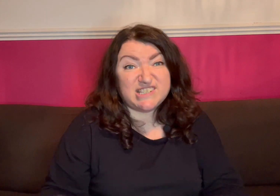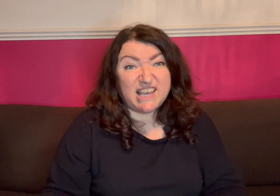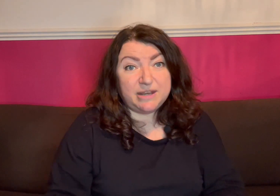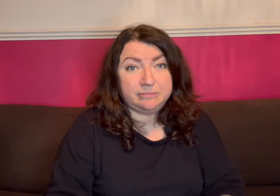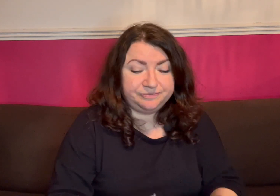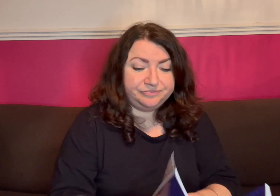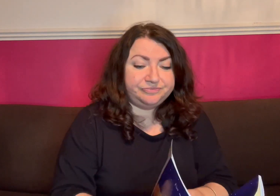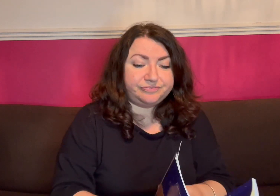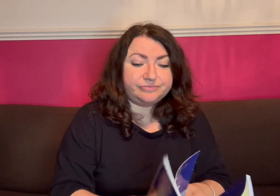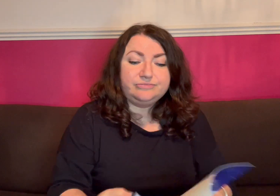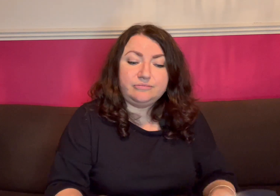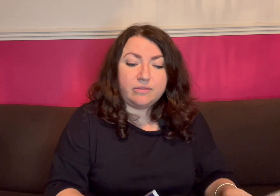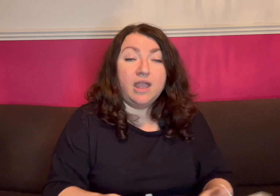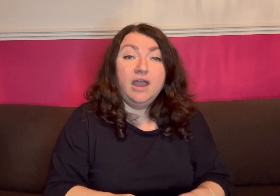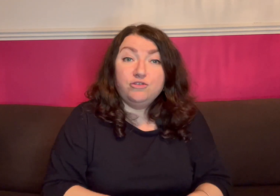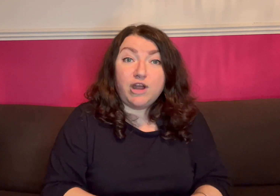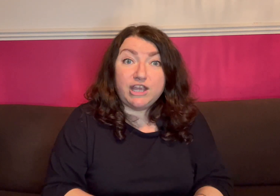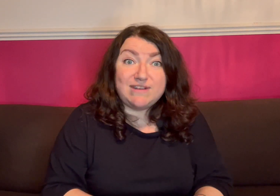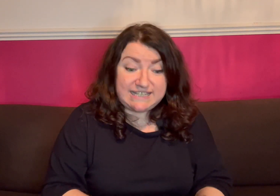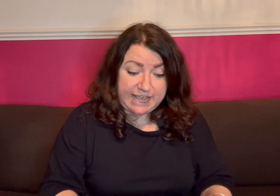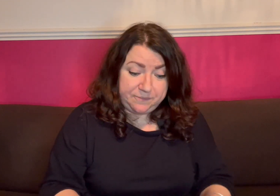saying. Right, you ready?